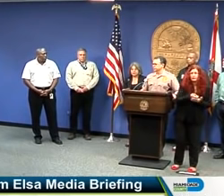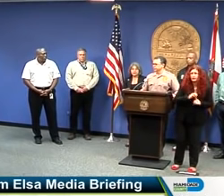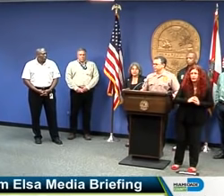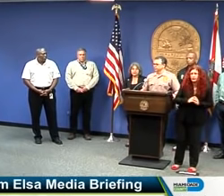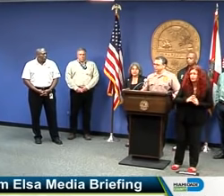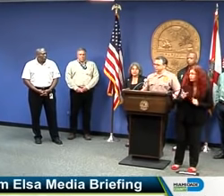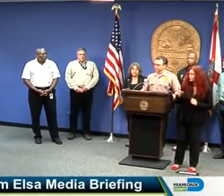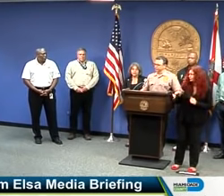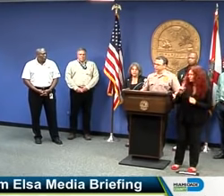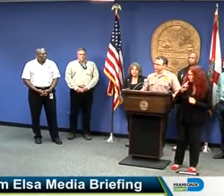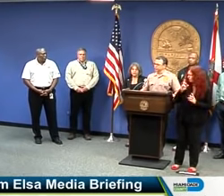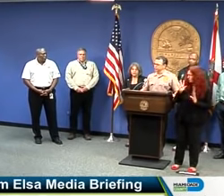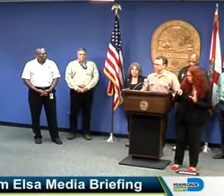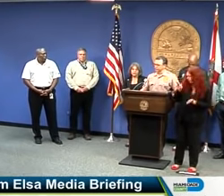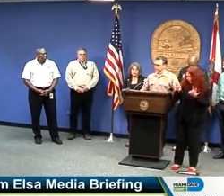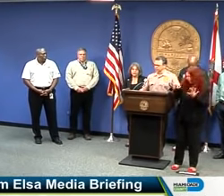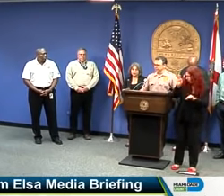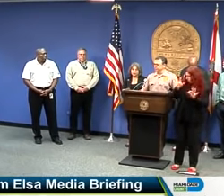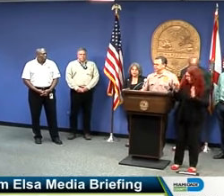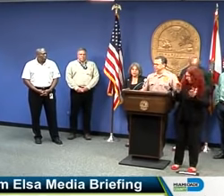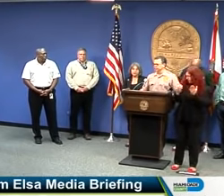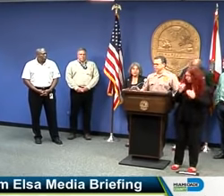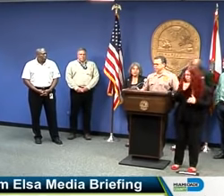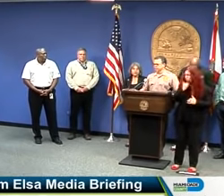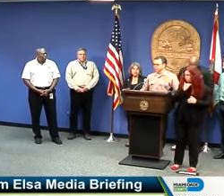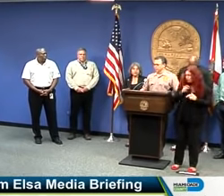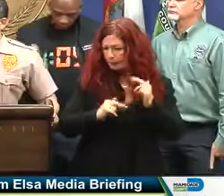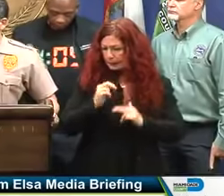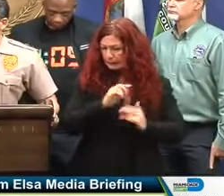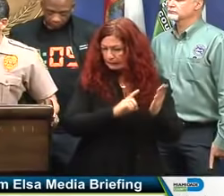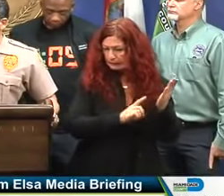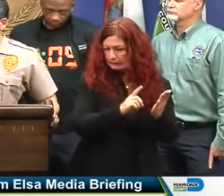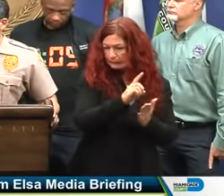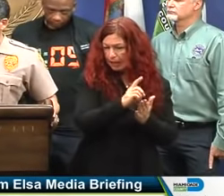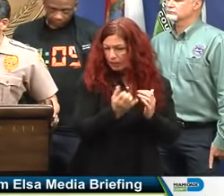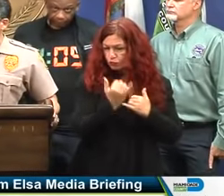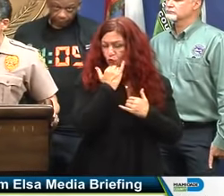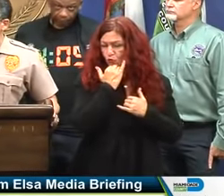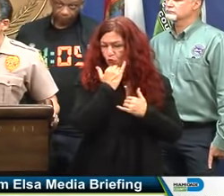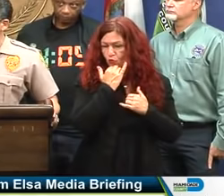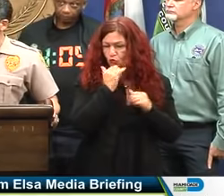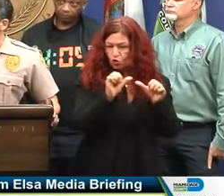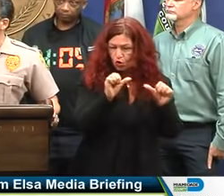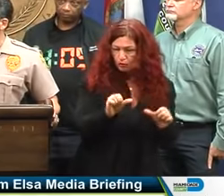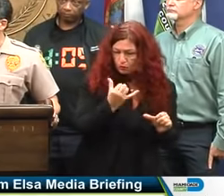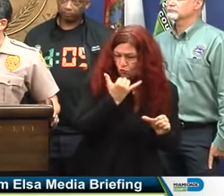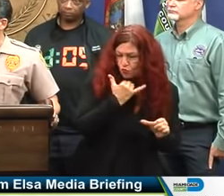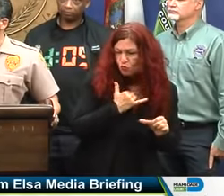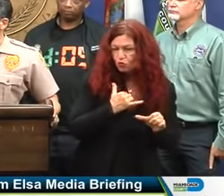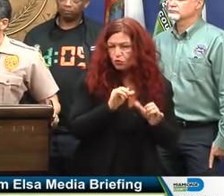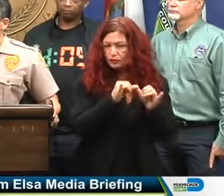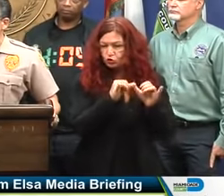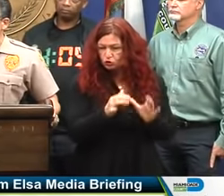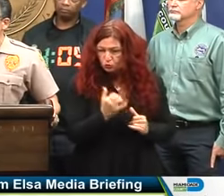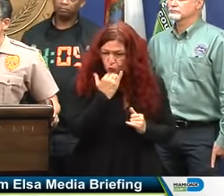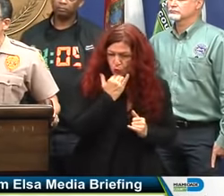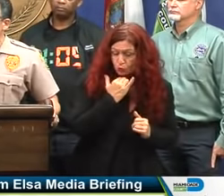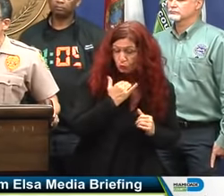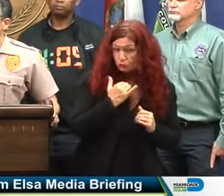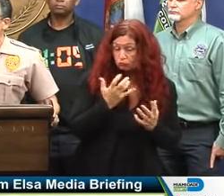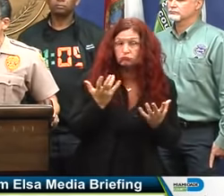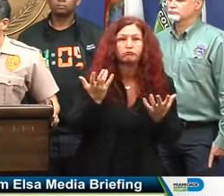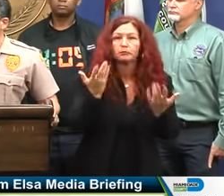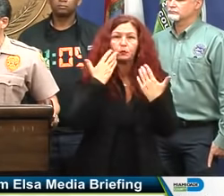to really start discussing those things. Right now, as I discussed, those entities are in a fact-finding mode, and we're